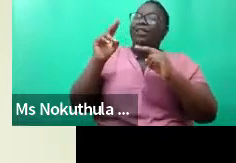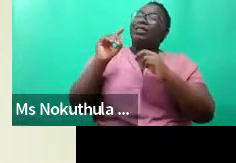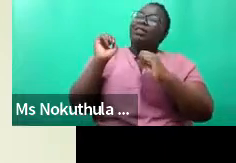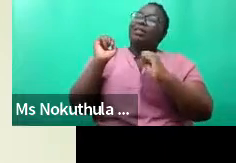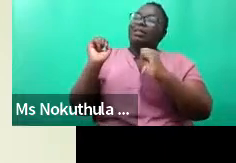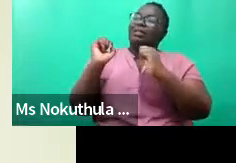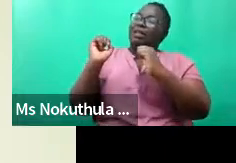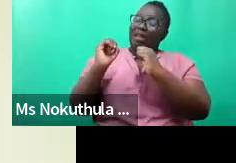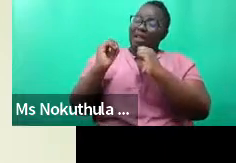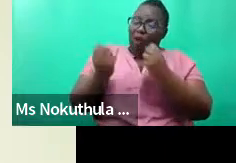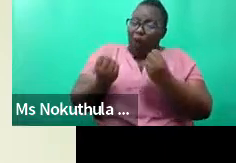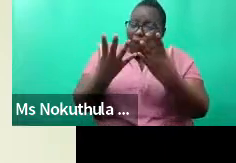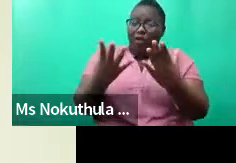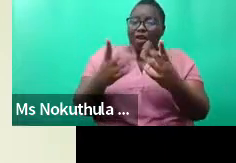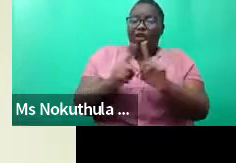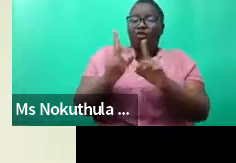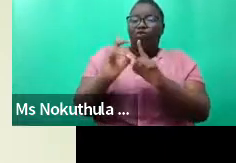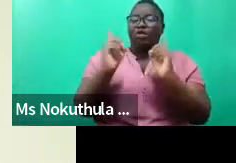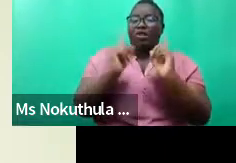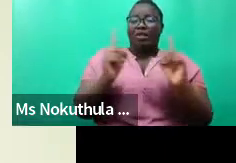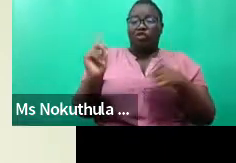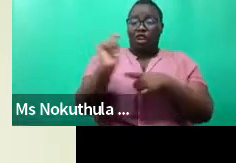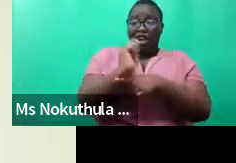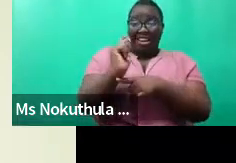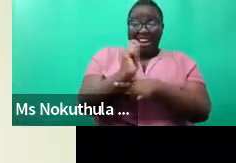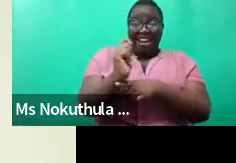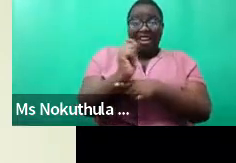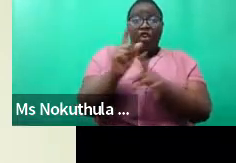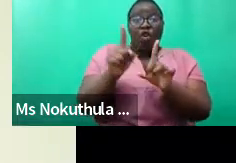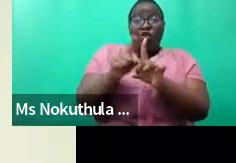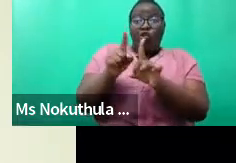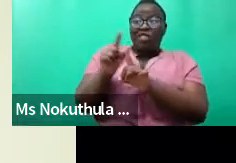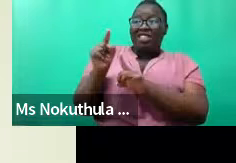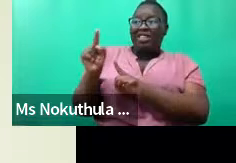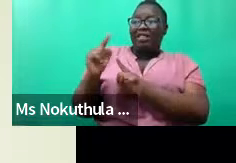Lesotho College of Education was found